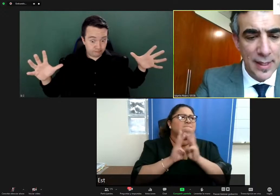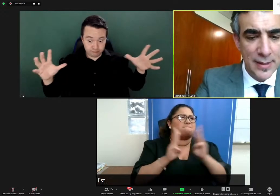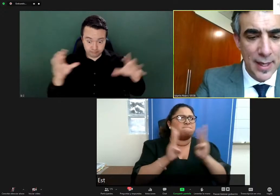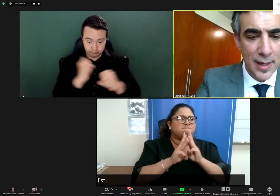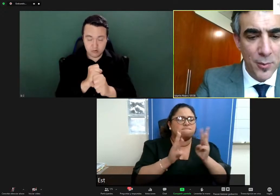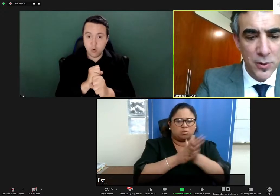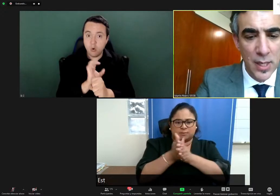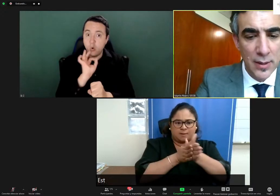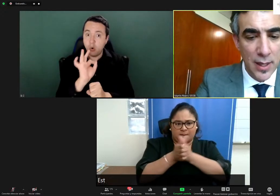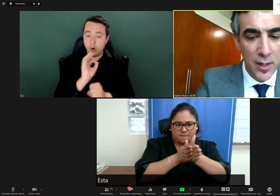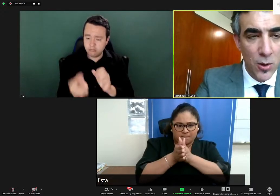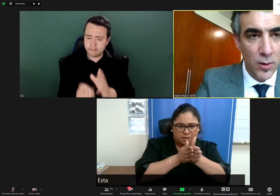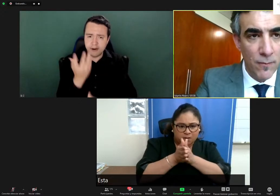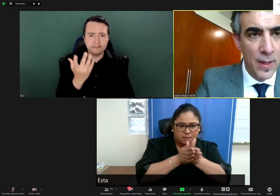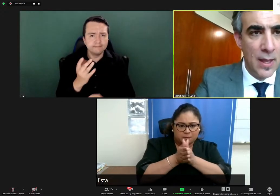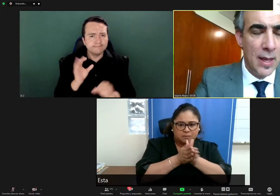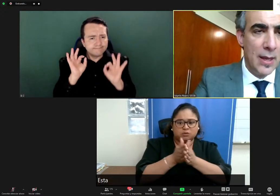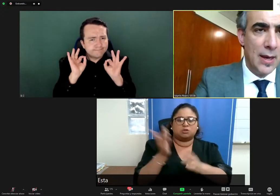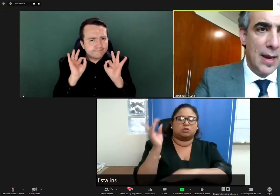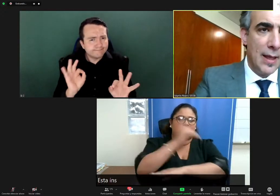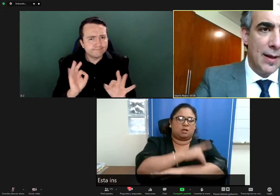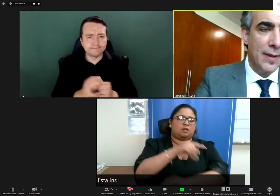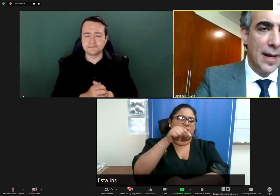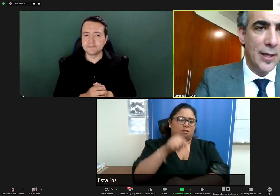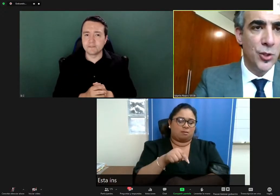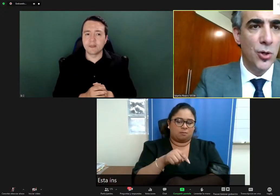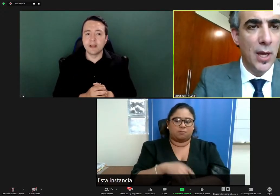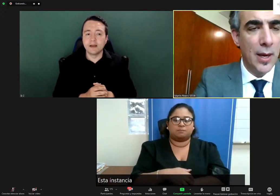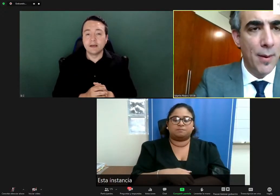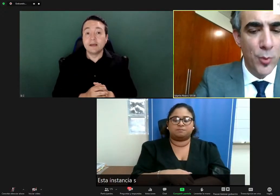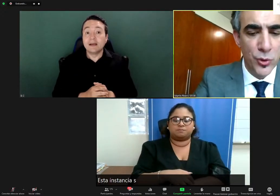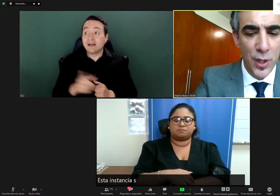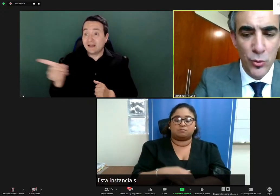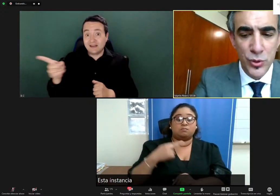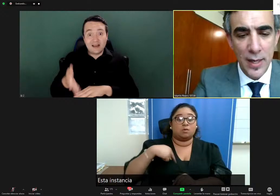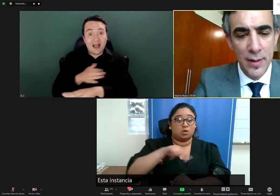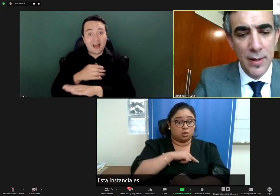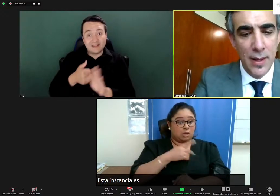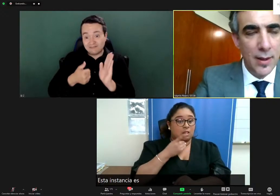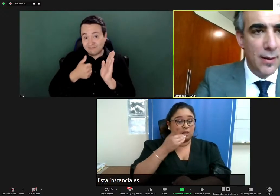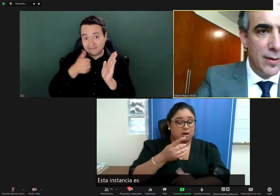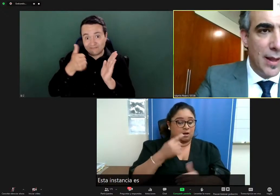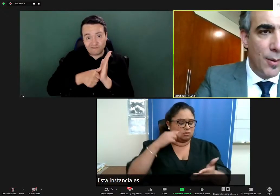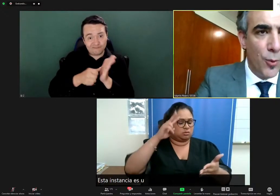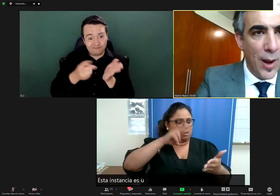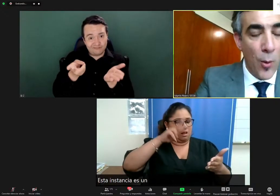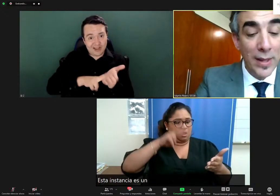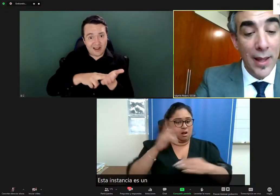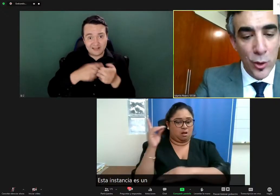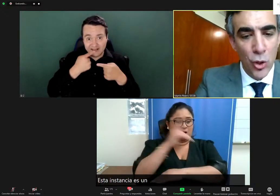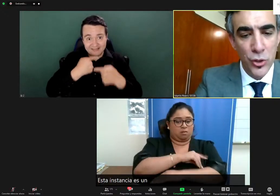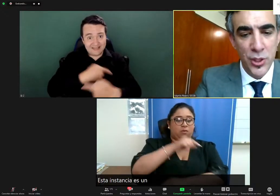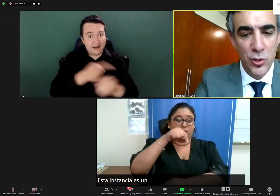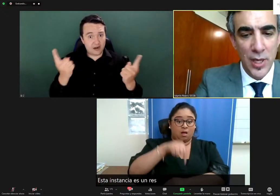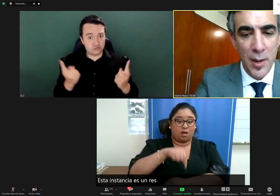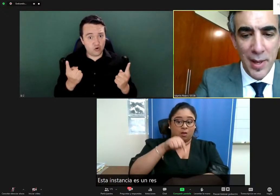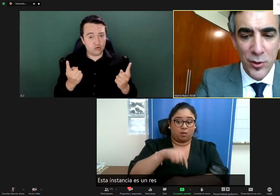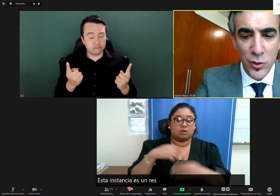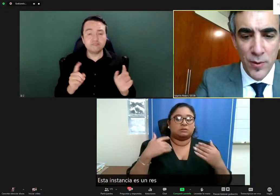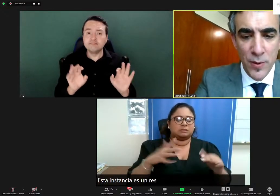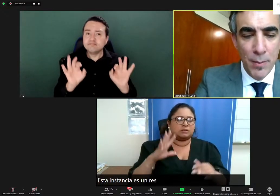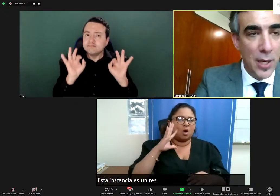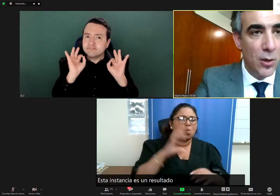clearly a rich discussion in itself so the declaration that we just read